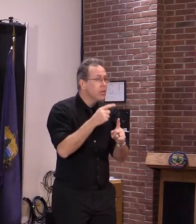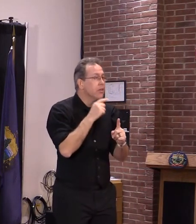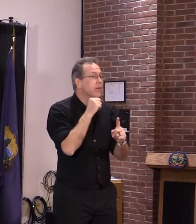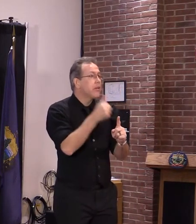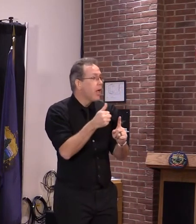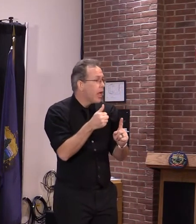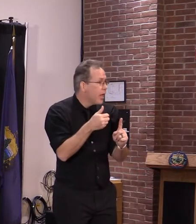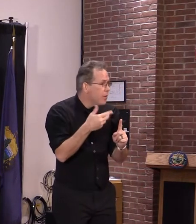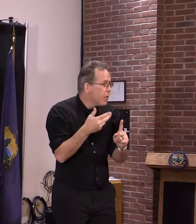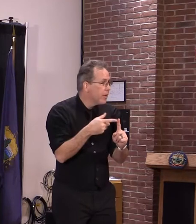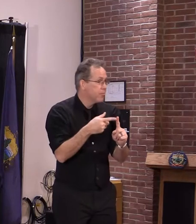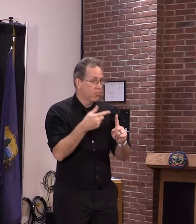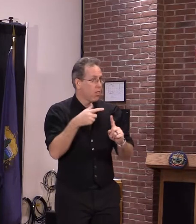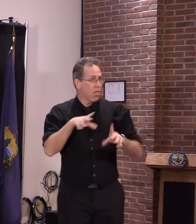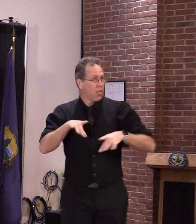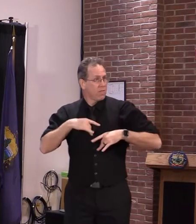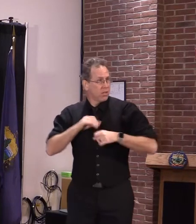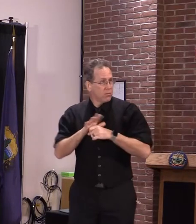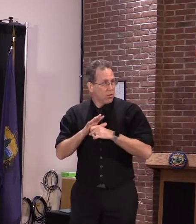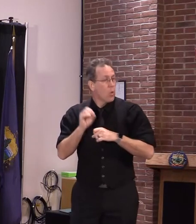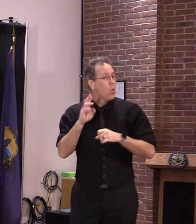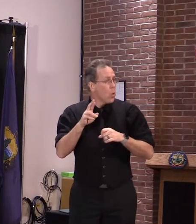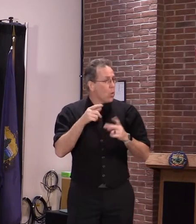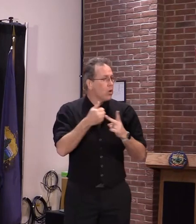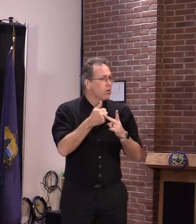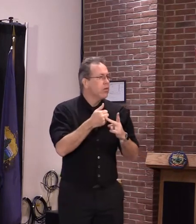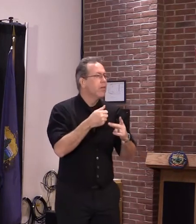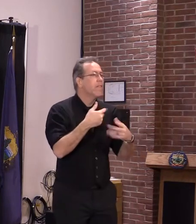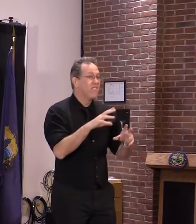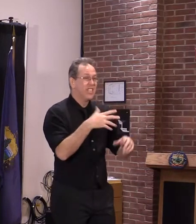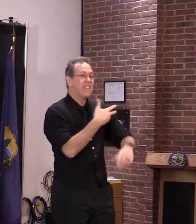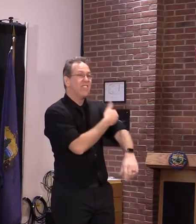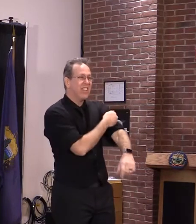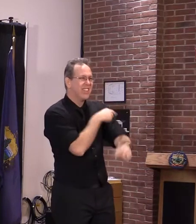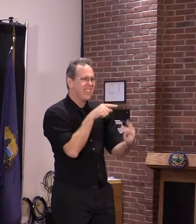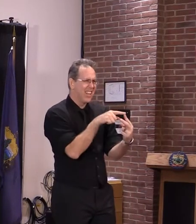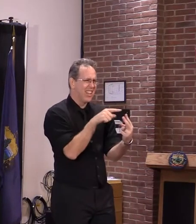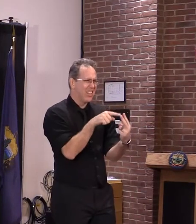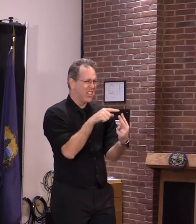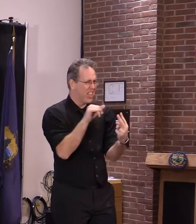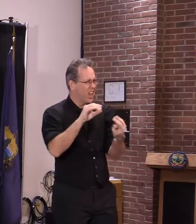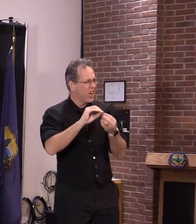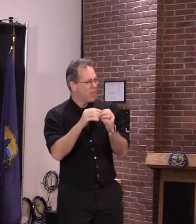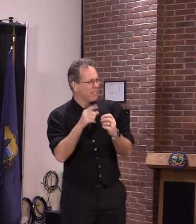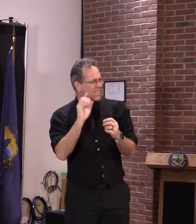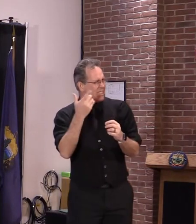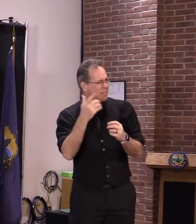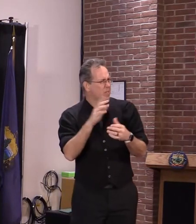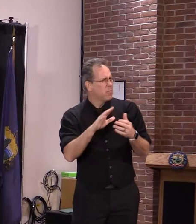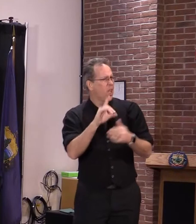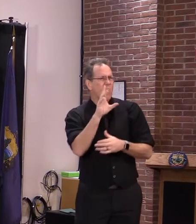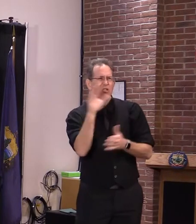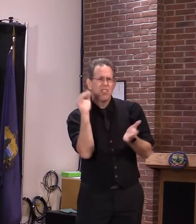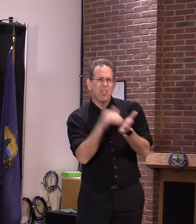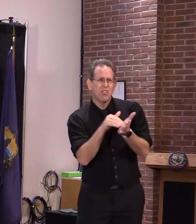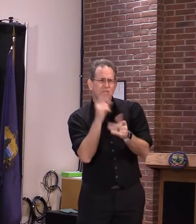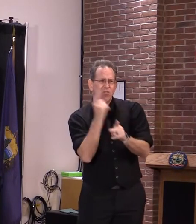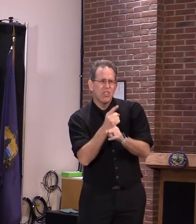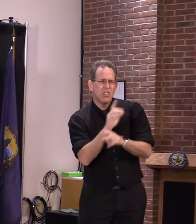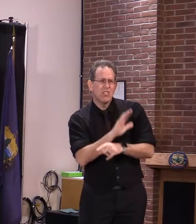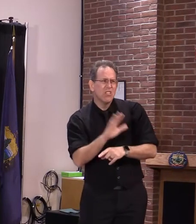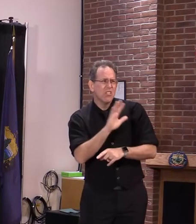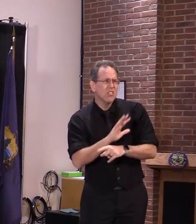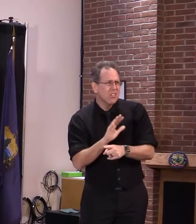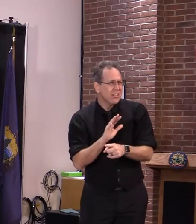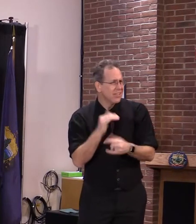who have either not been infected or not been vaccinated. And I think the number you said at the time was about 100,000. What would you estimate that number